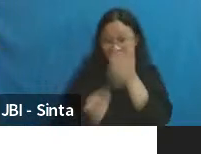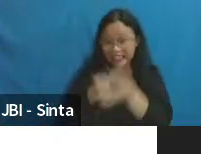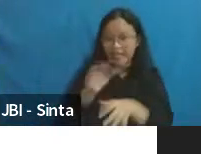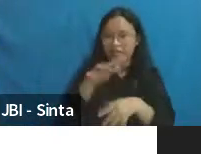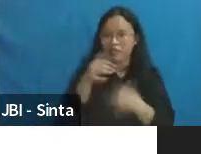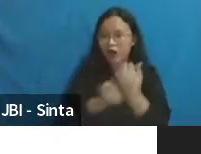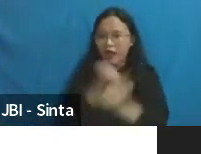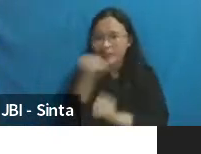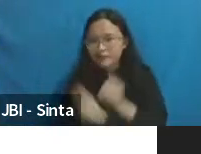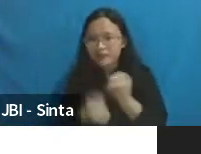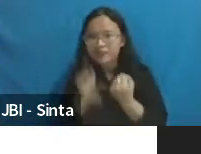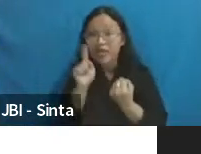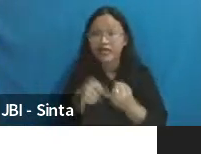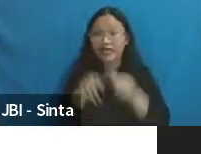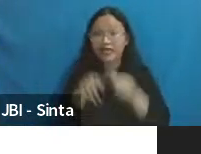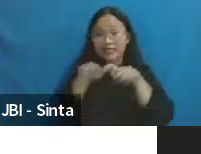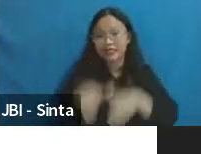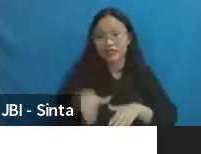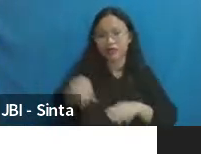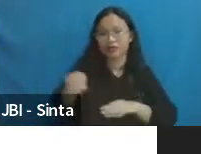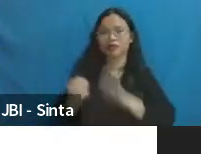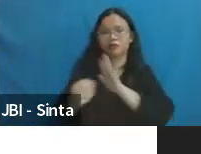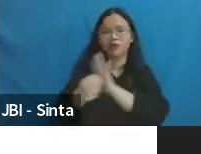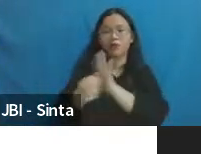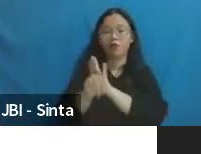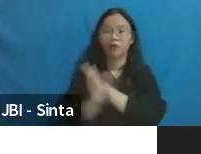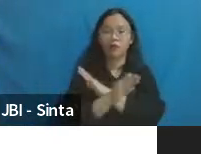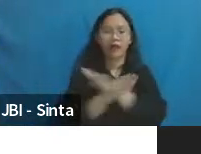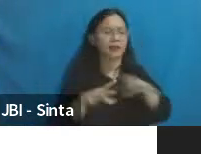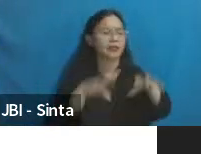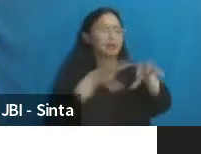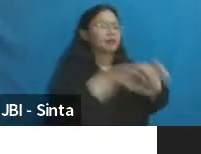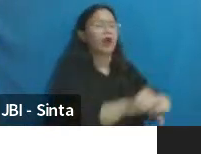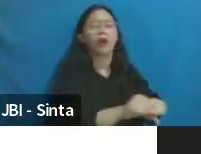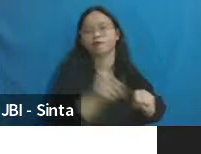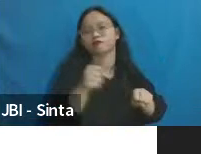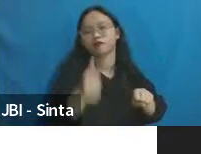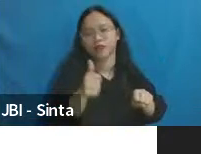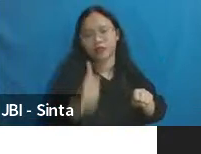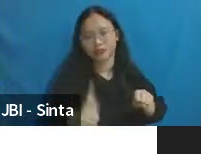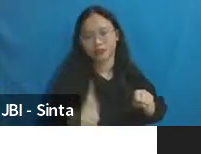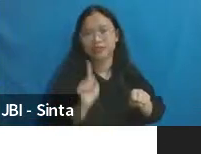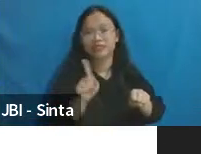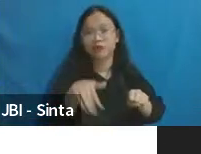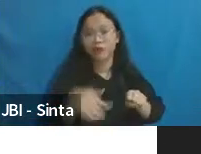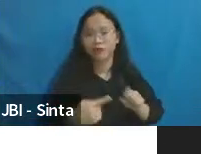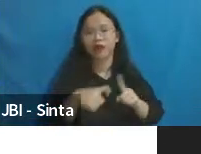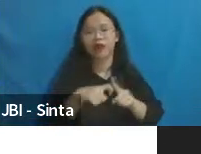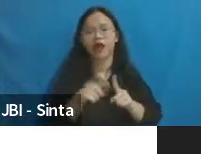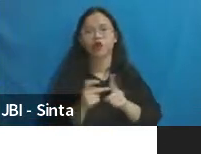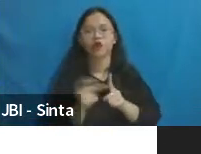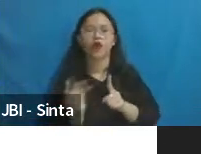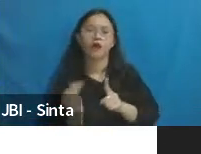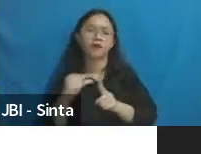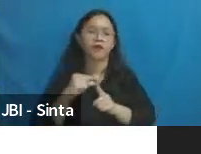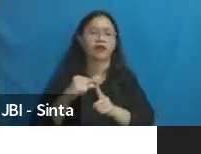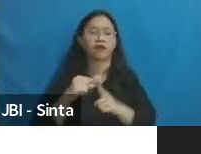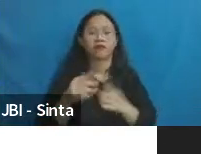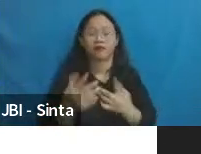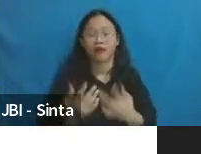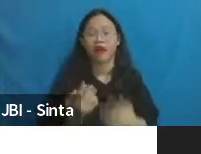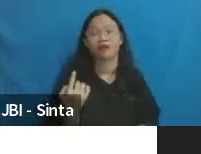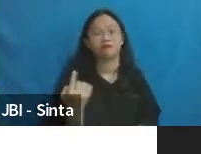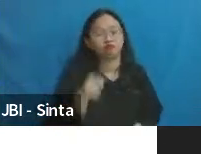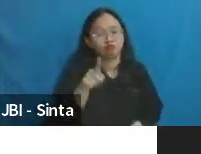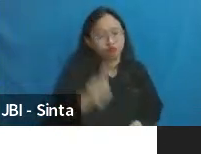need to be dealt with and addressed, and would need to be reversed, we would say, to improve free